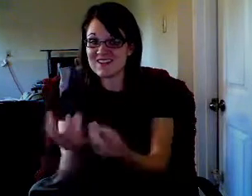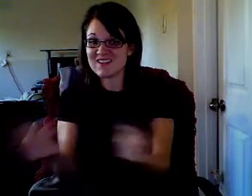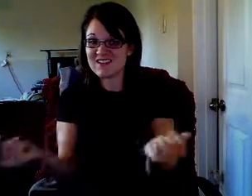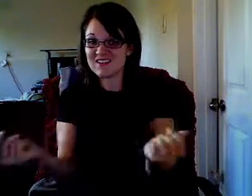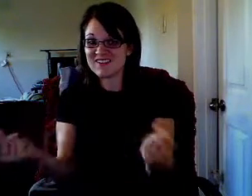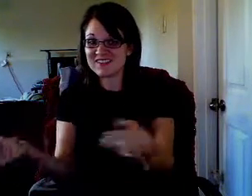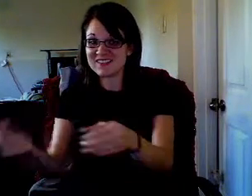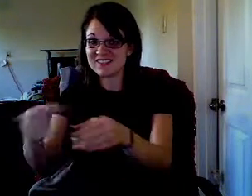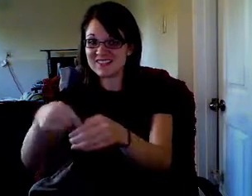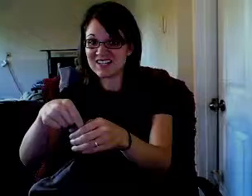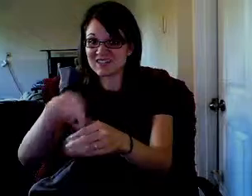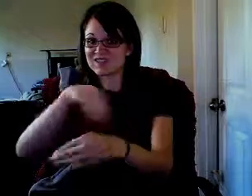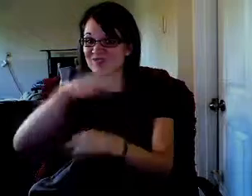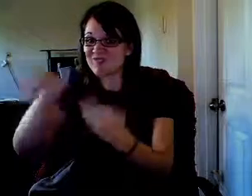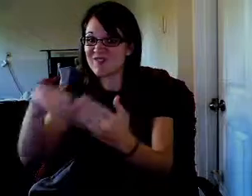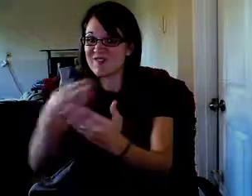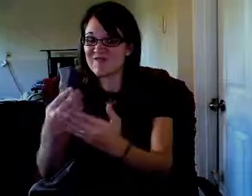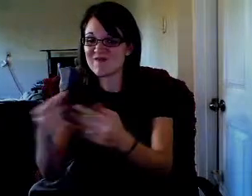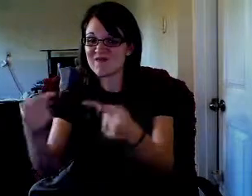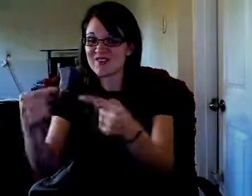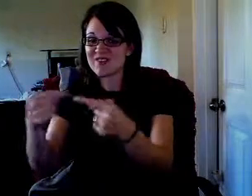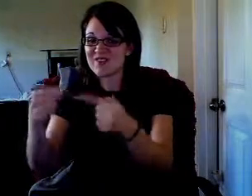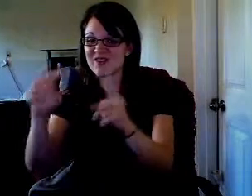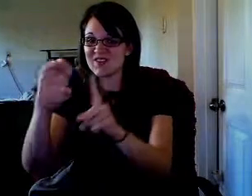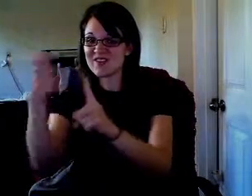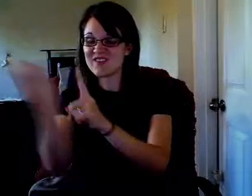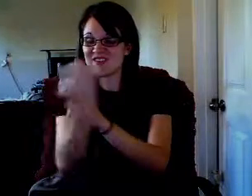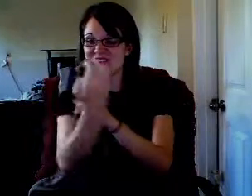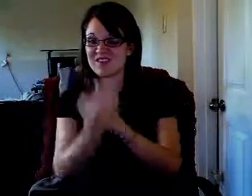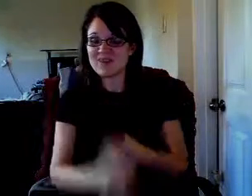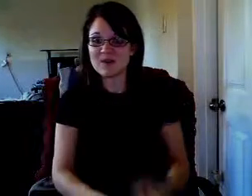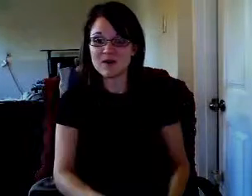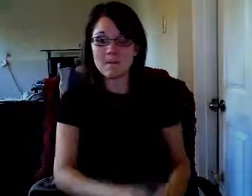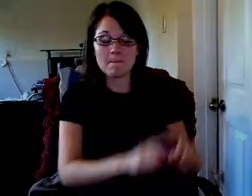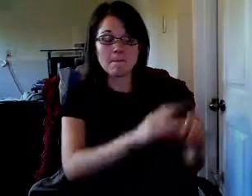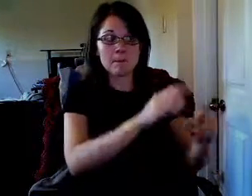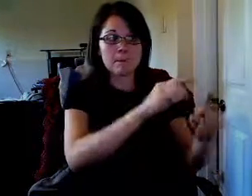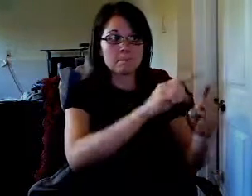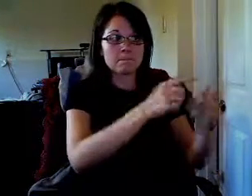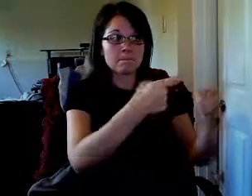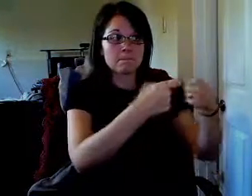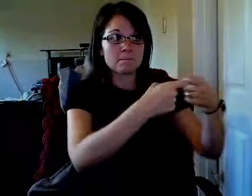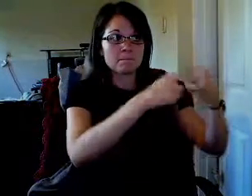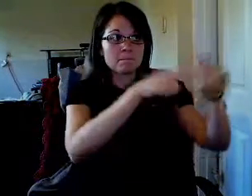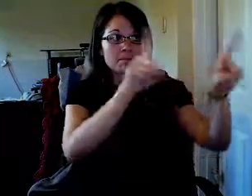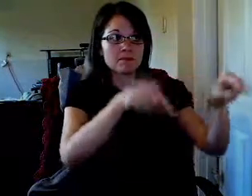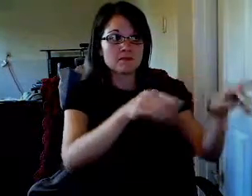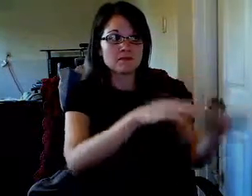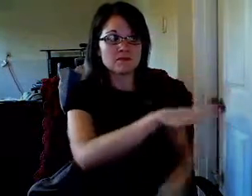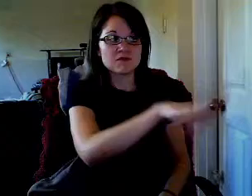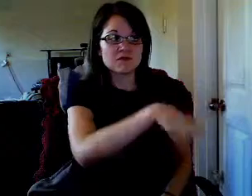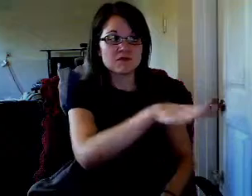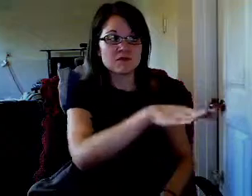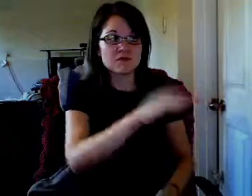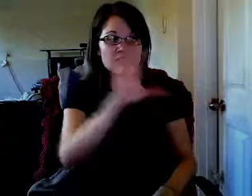our environment. Power stations, factories, and cars all burn fuels, and therefore they all produce polluting